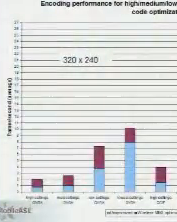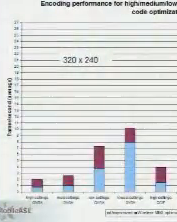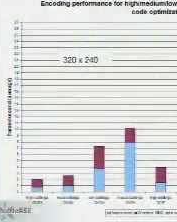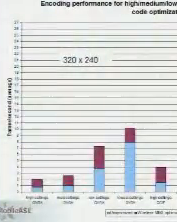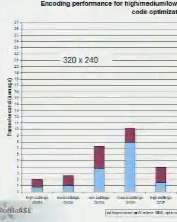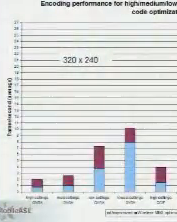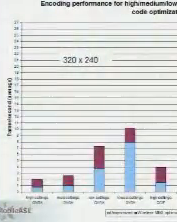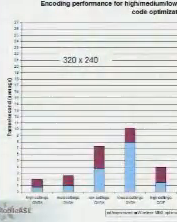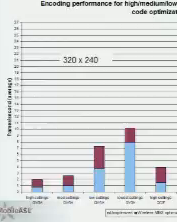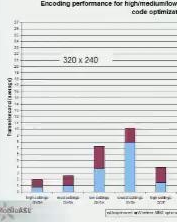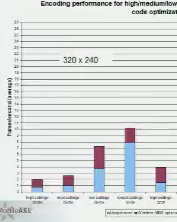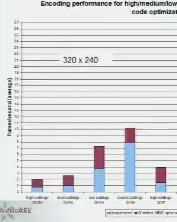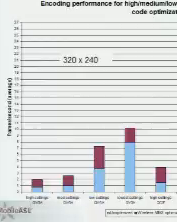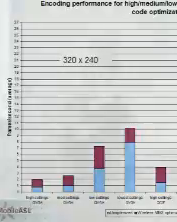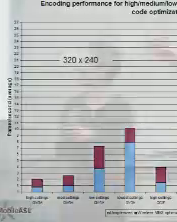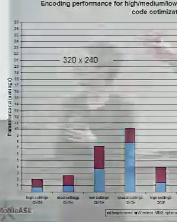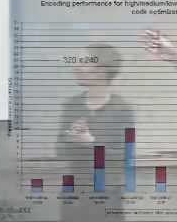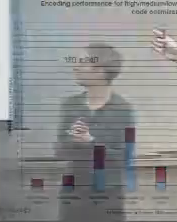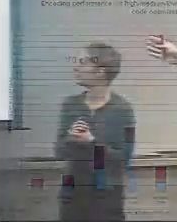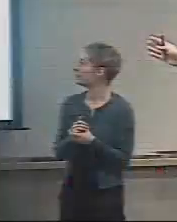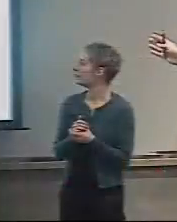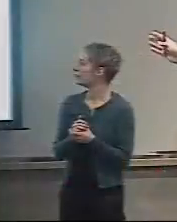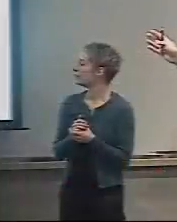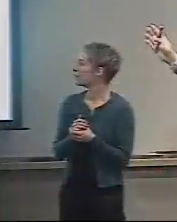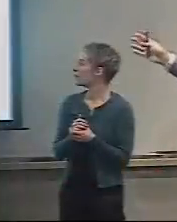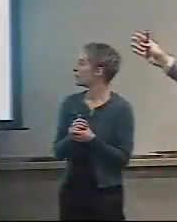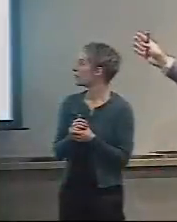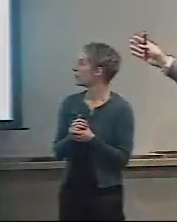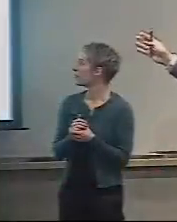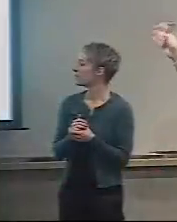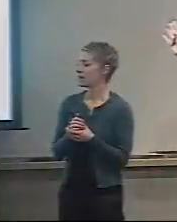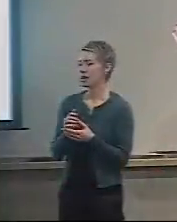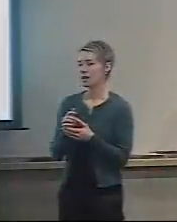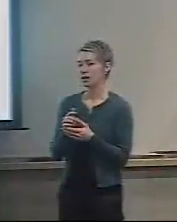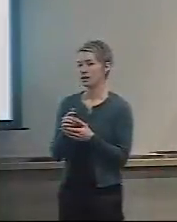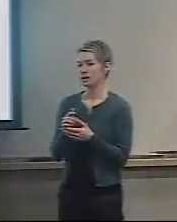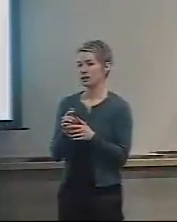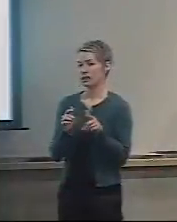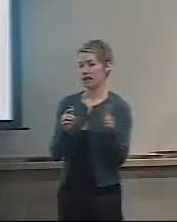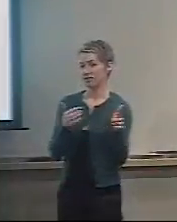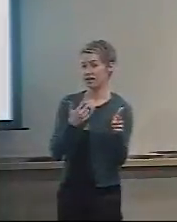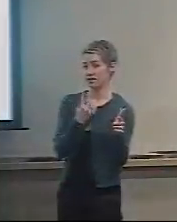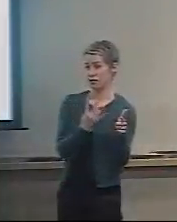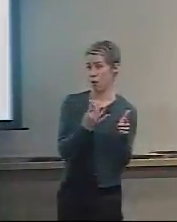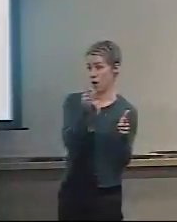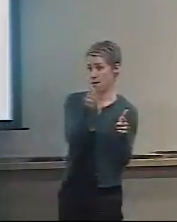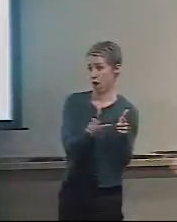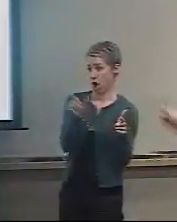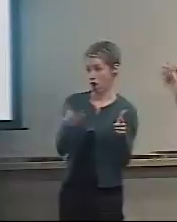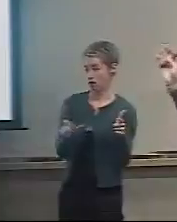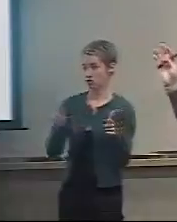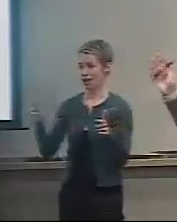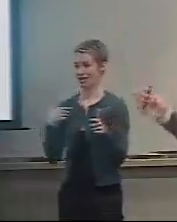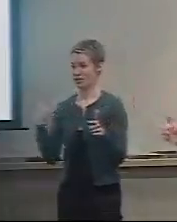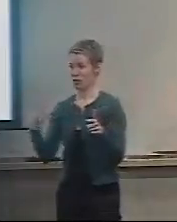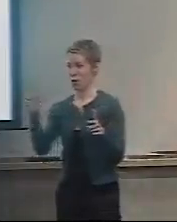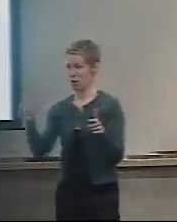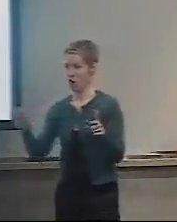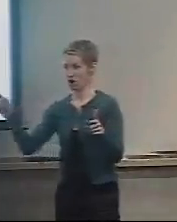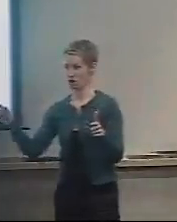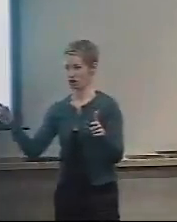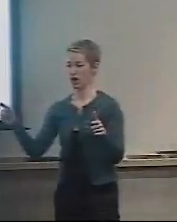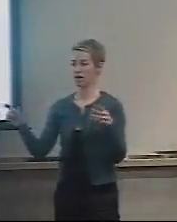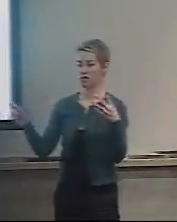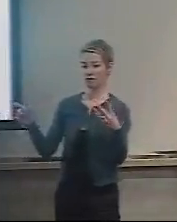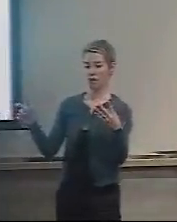summary. So there's 4 bars on the left and 4 bars on the right. The 4 bars on the left are